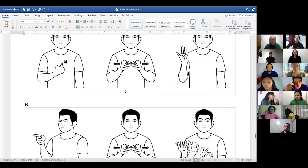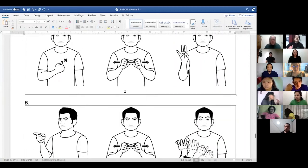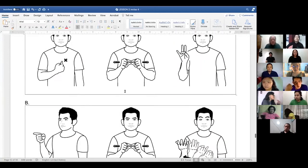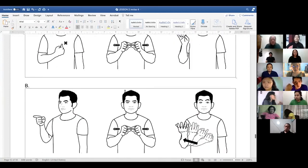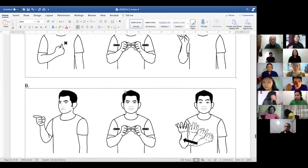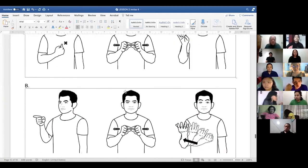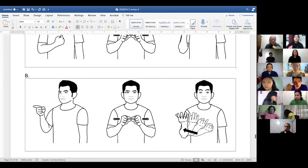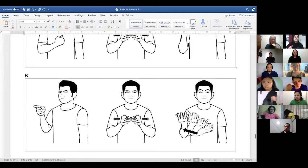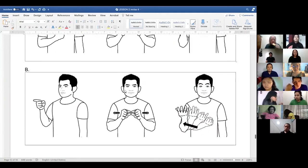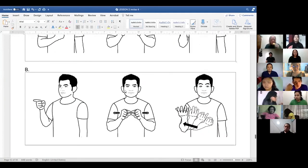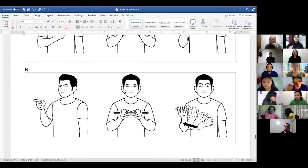Okay.